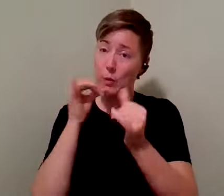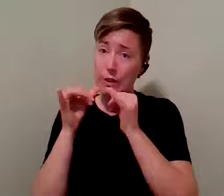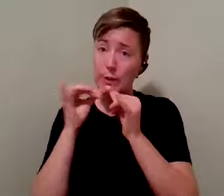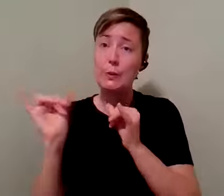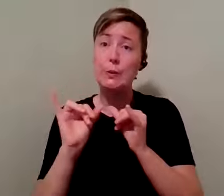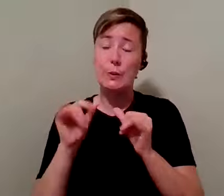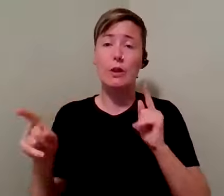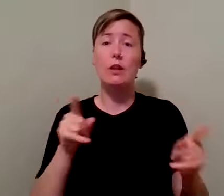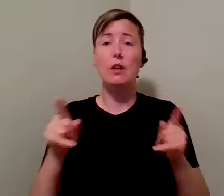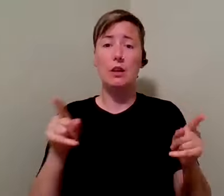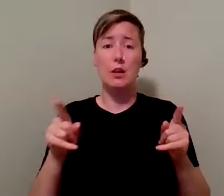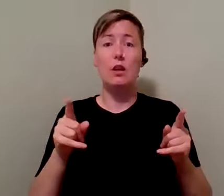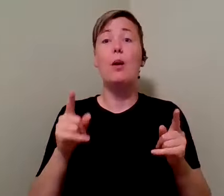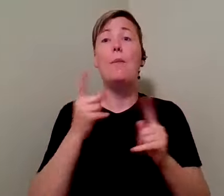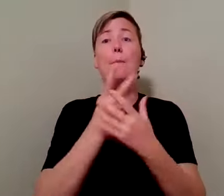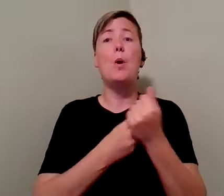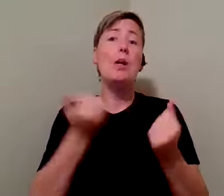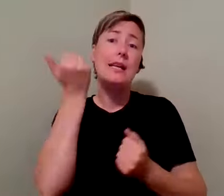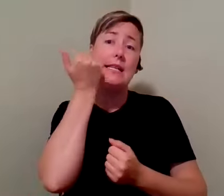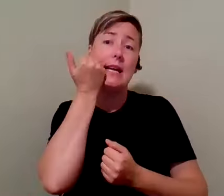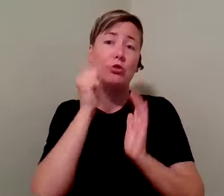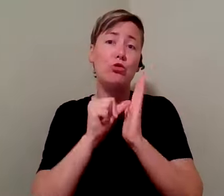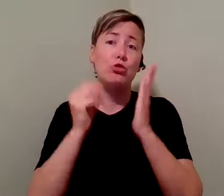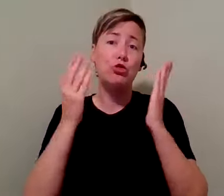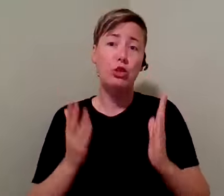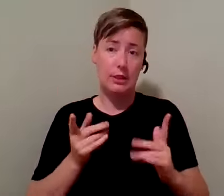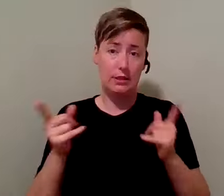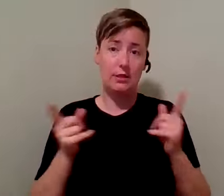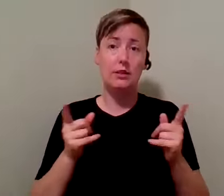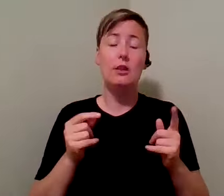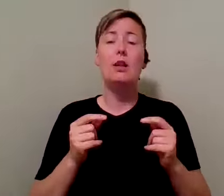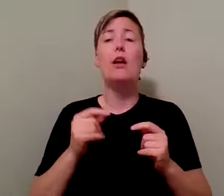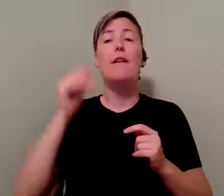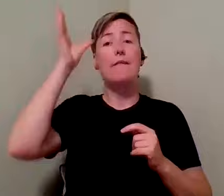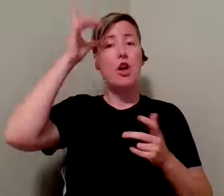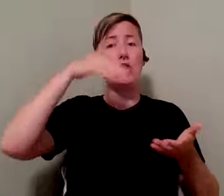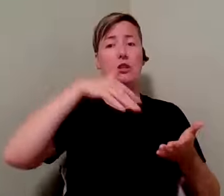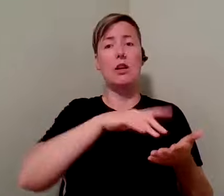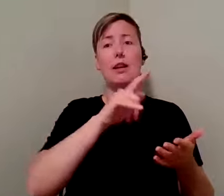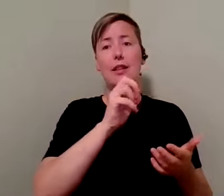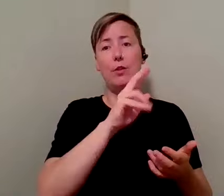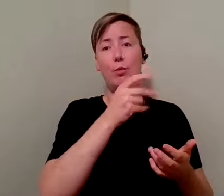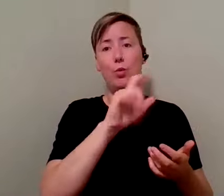dental surgeons. My dad studied in Liverpool in the 50s. My mom studied at